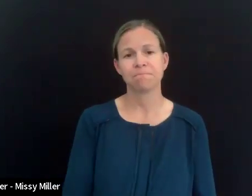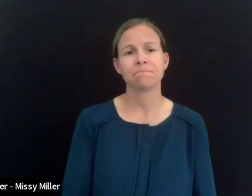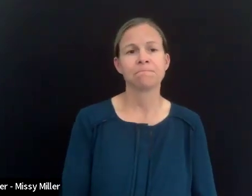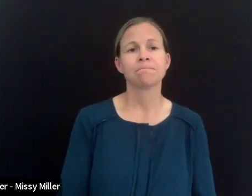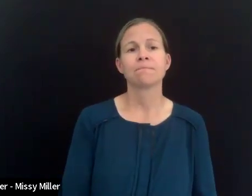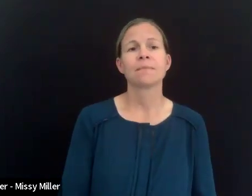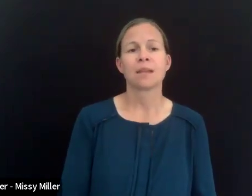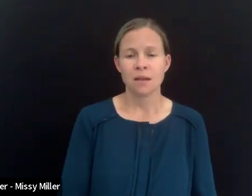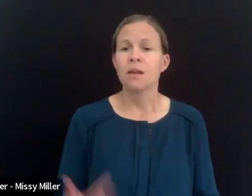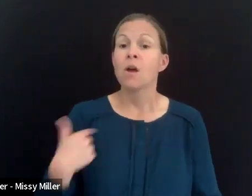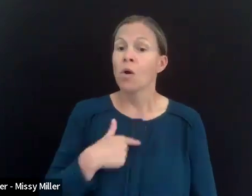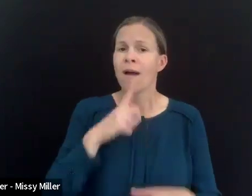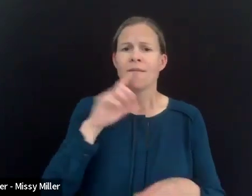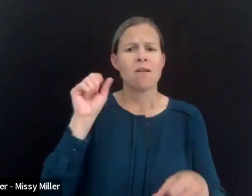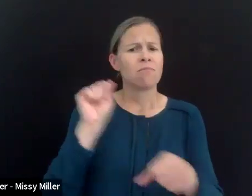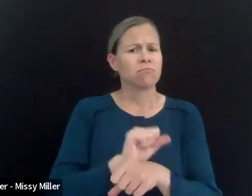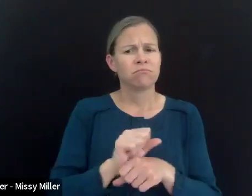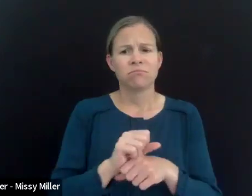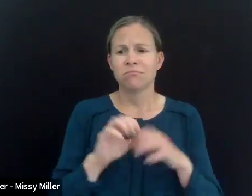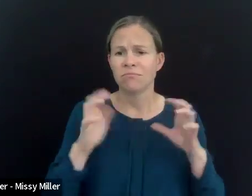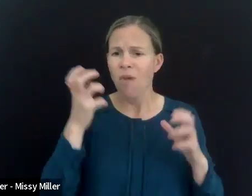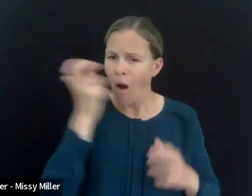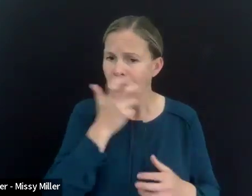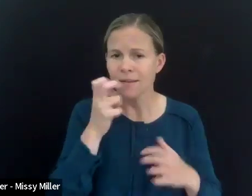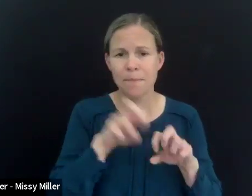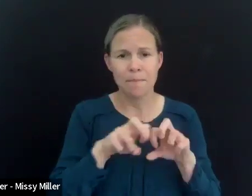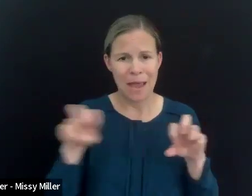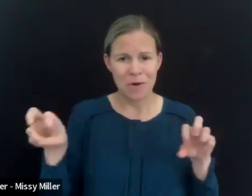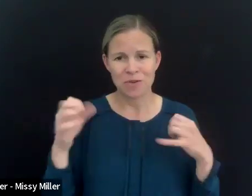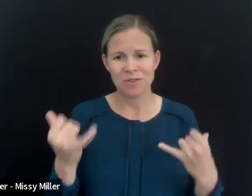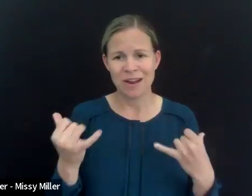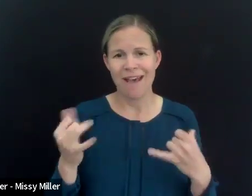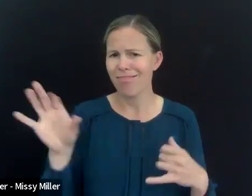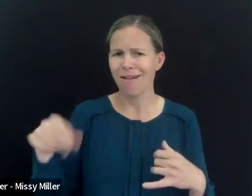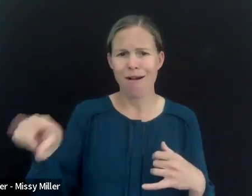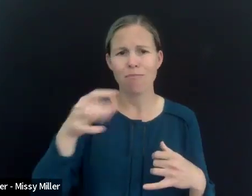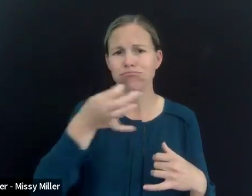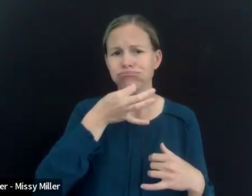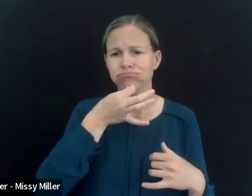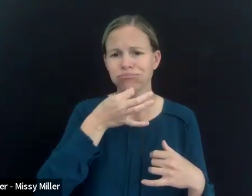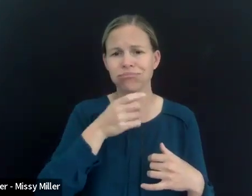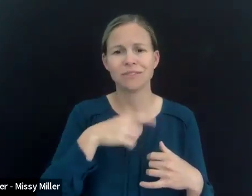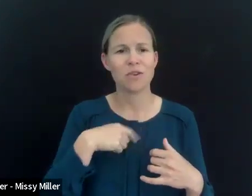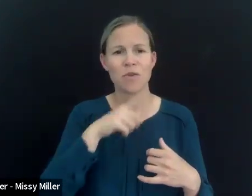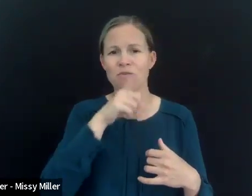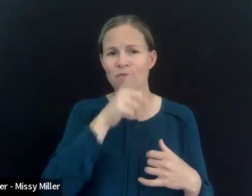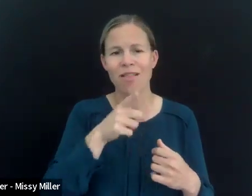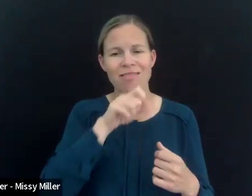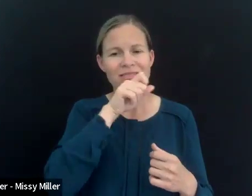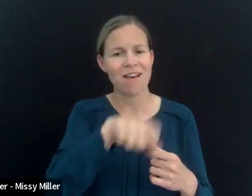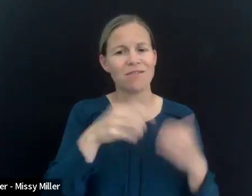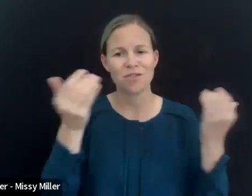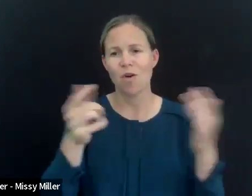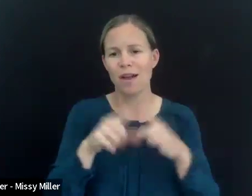an absolutely incredible panel for you today of experts. And yes, I'd just love to get us started. So for